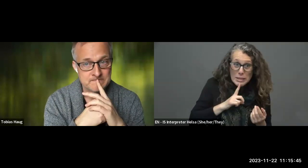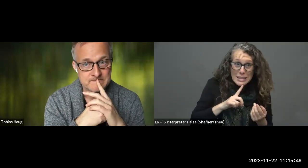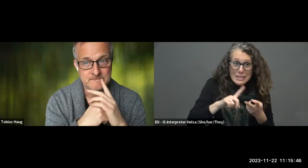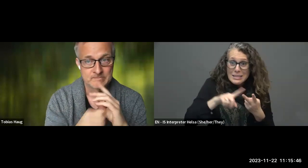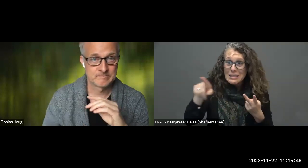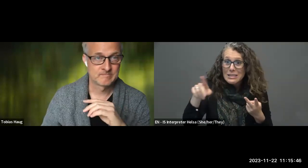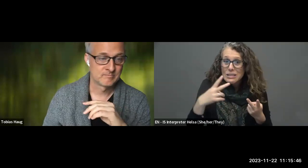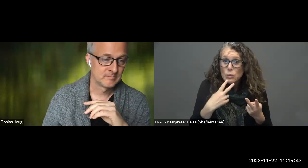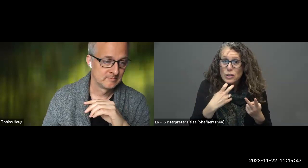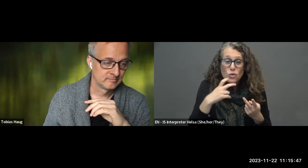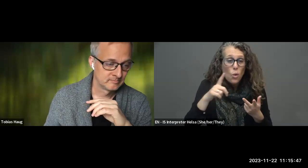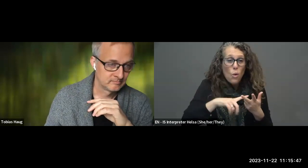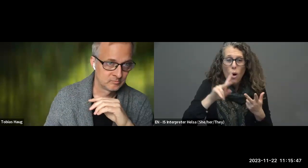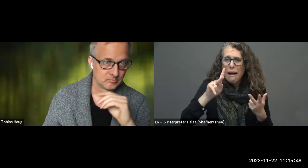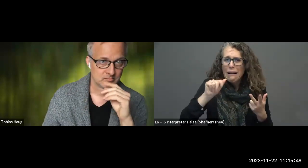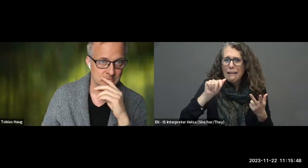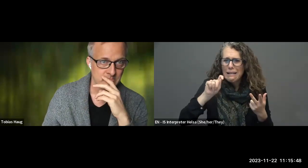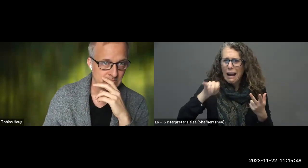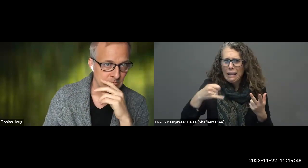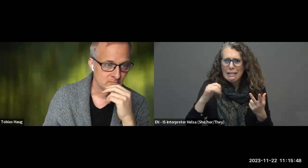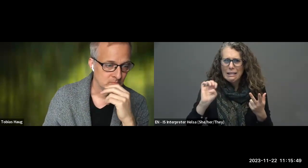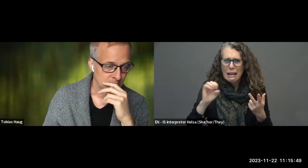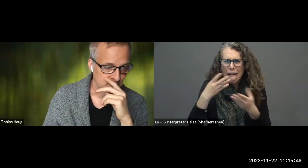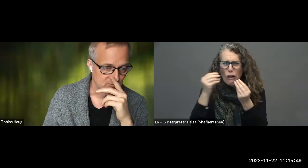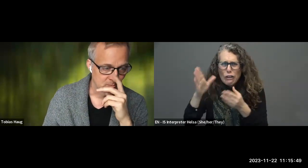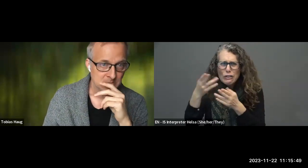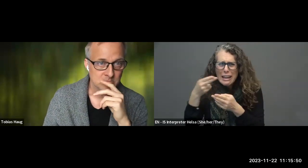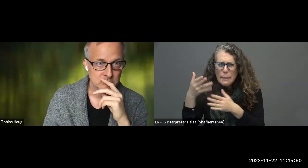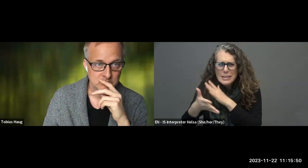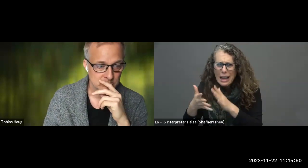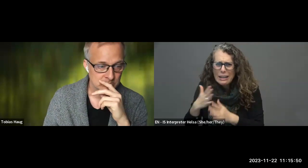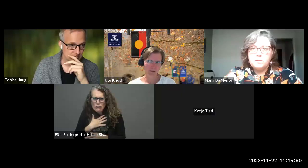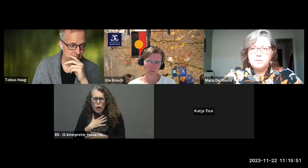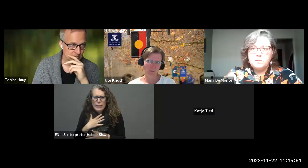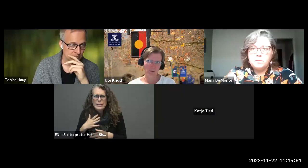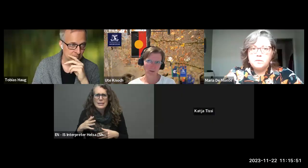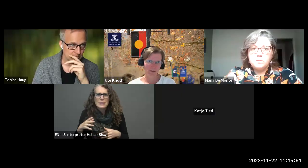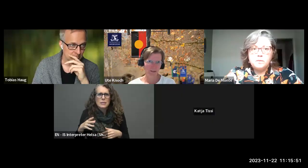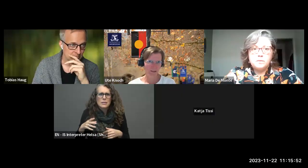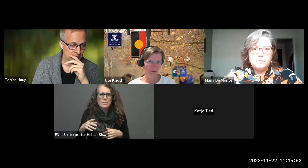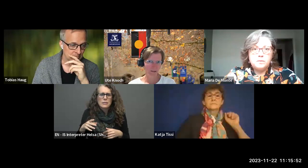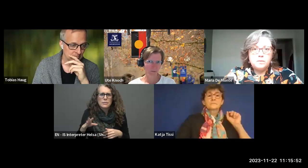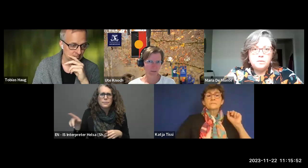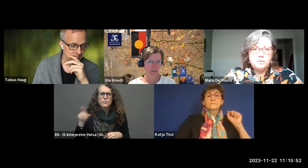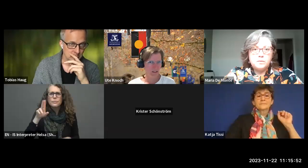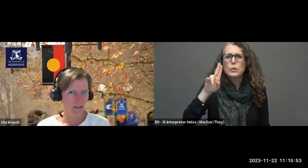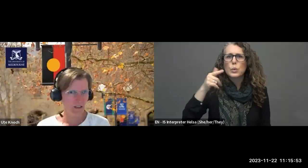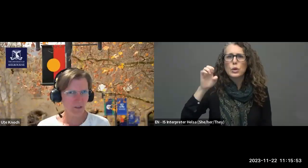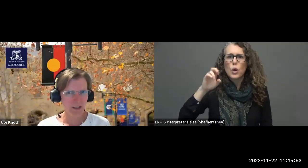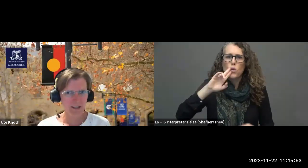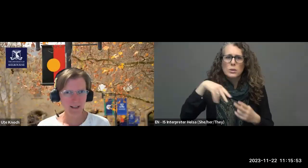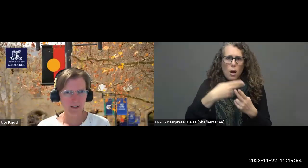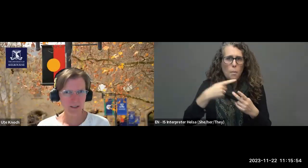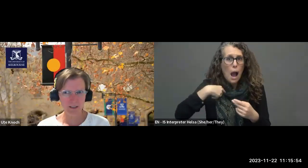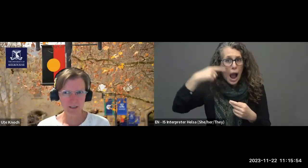or Katja. One specific purpose that I imagine would be for assessing maybe teachers